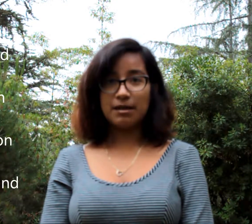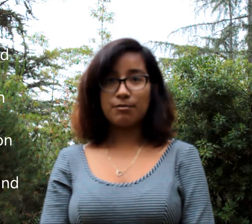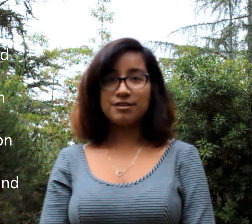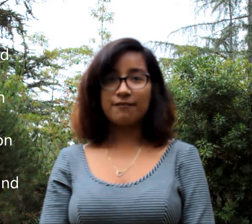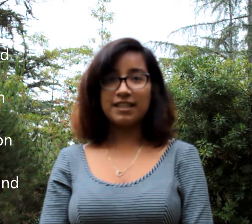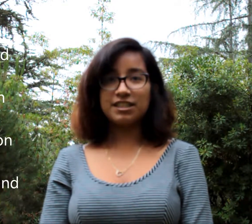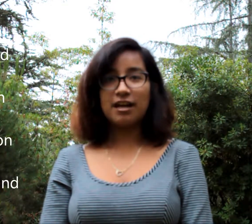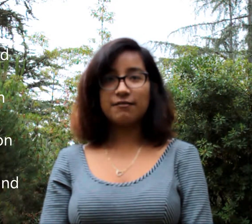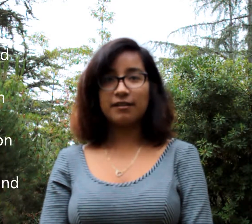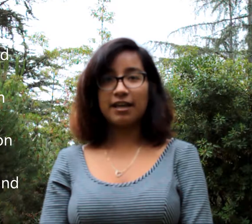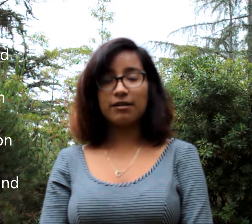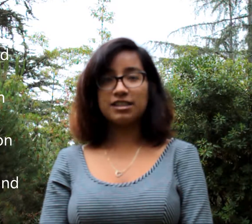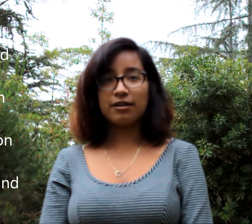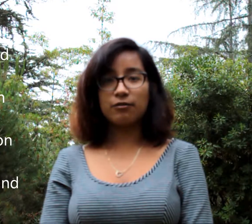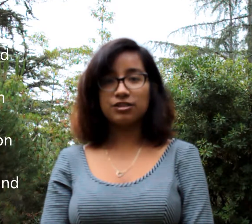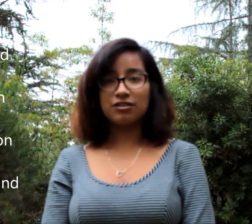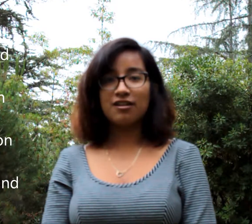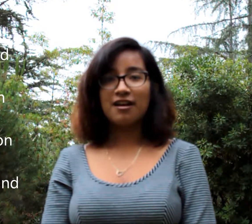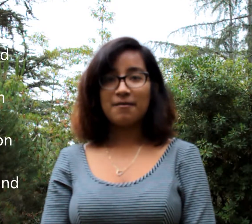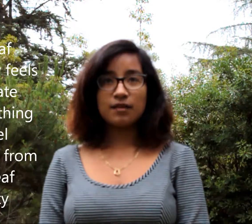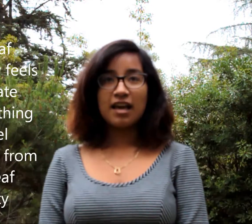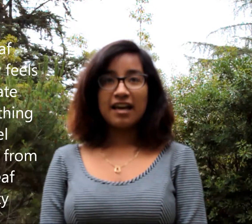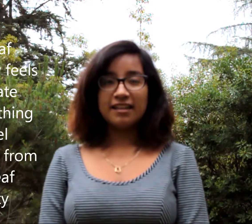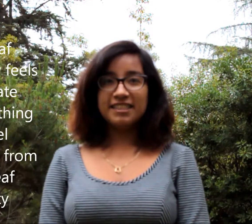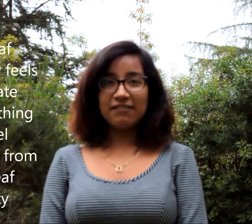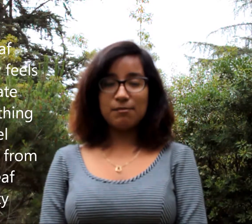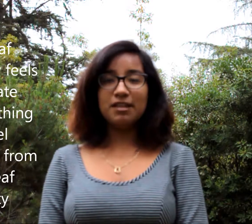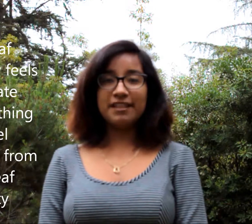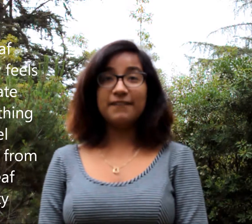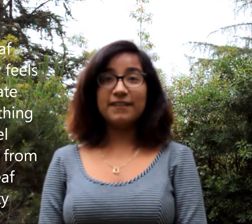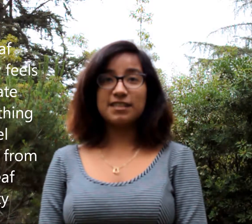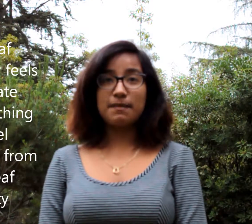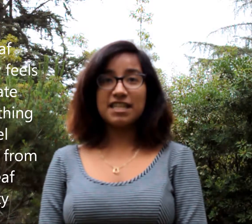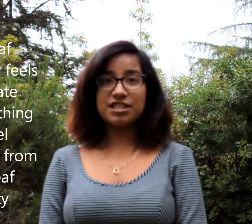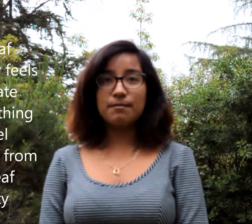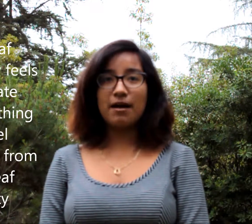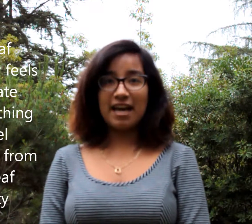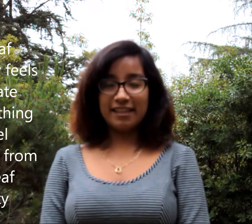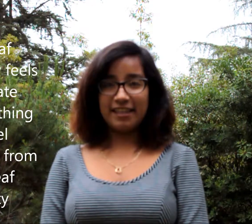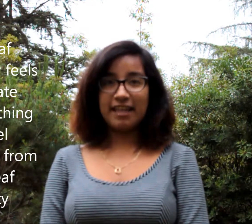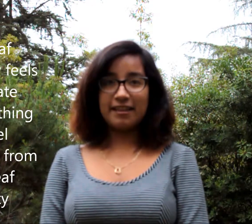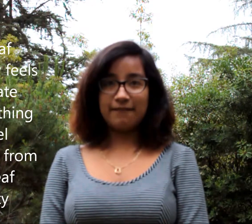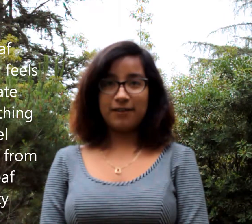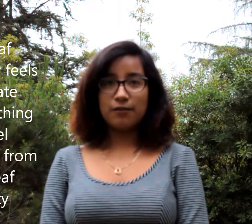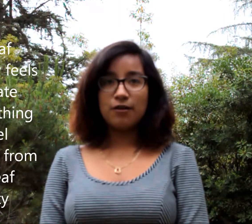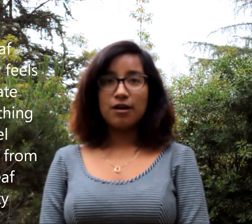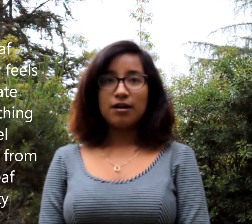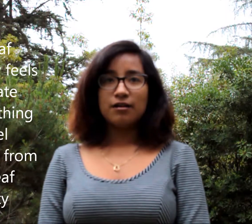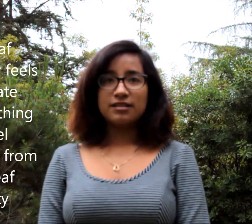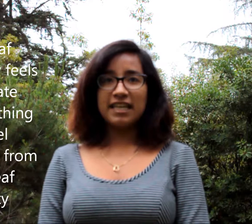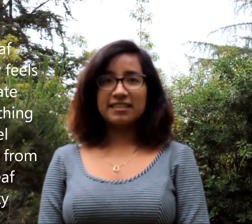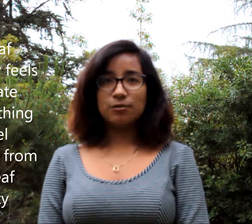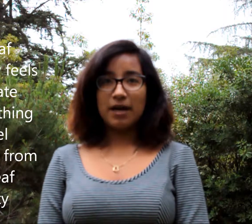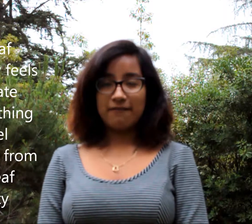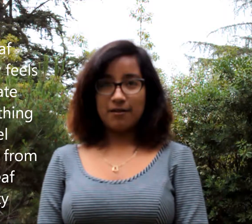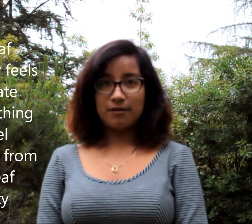and preservation of their language and culture. The deaf community feels passionate about anything that they feel takes away from their